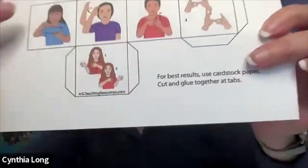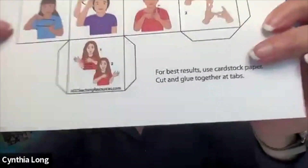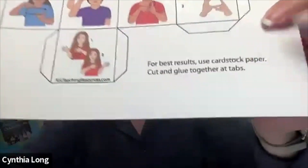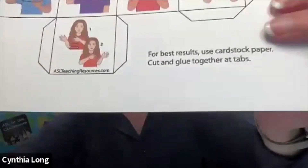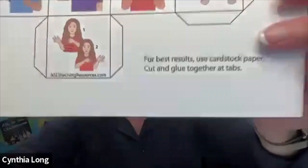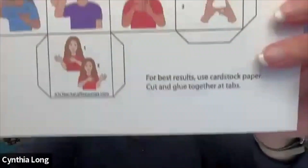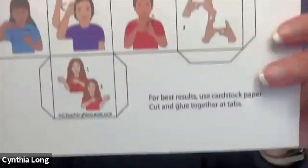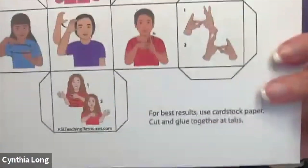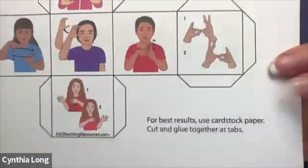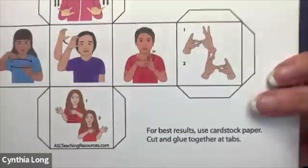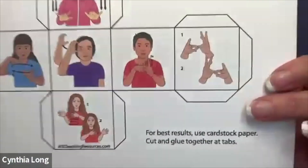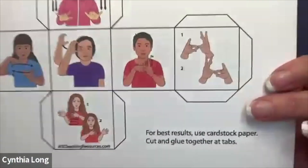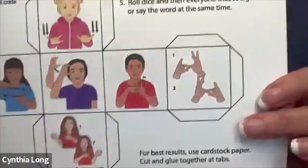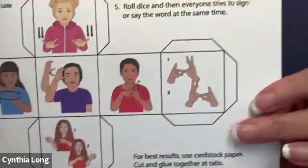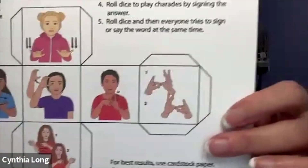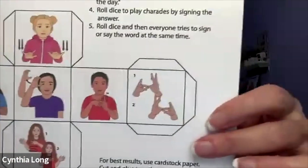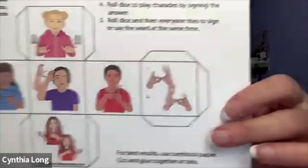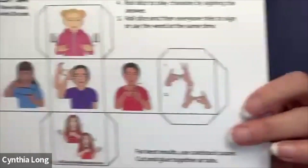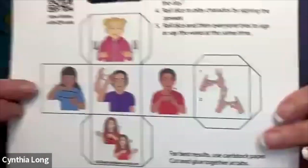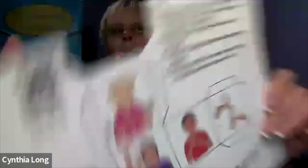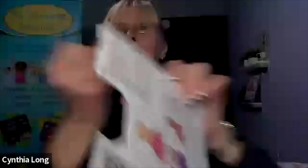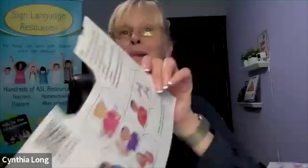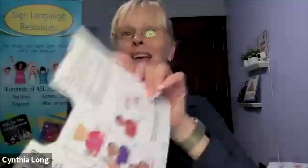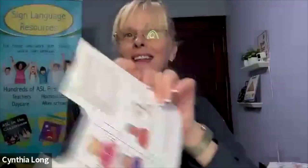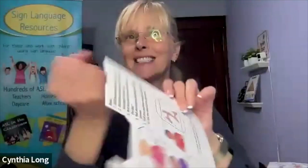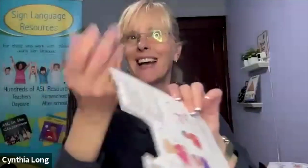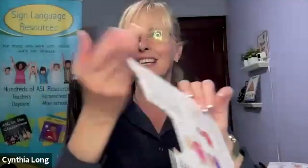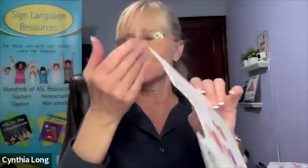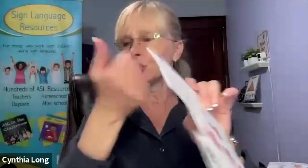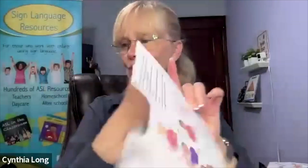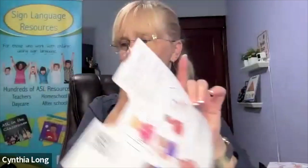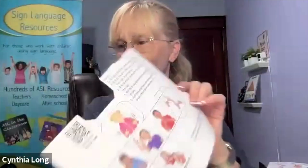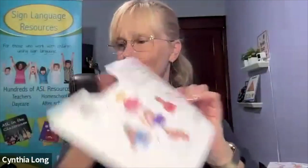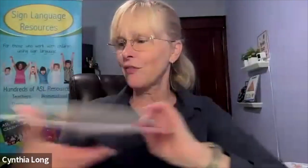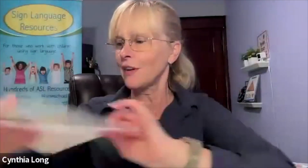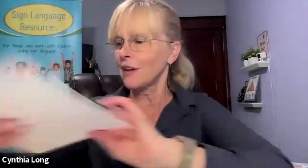out and you can make the dice yourself.